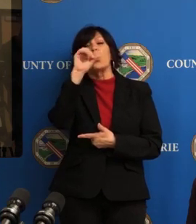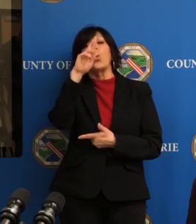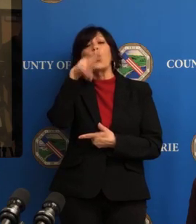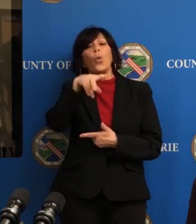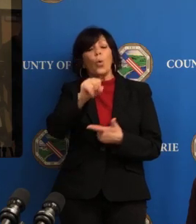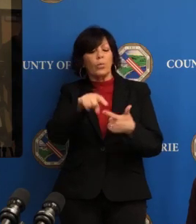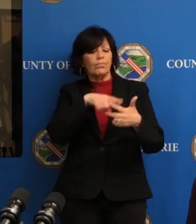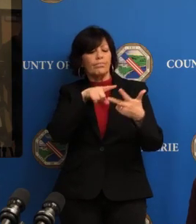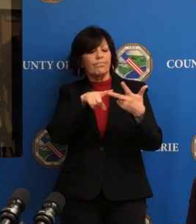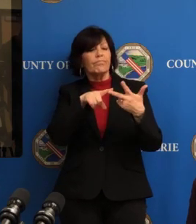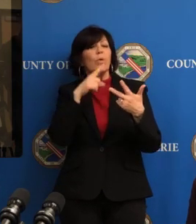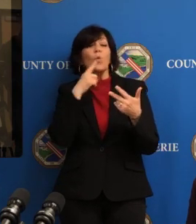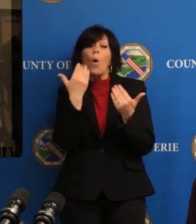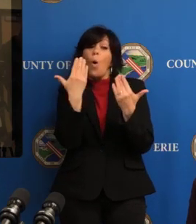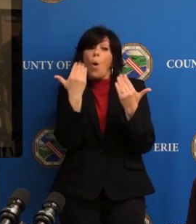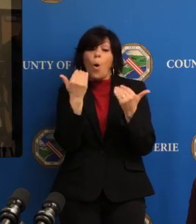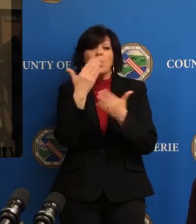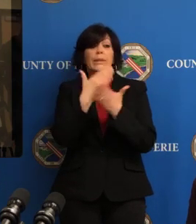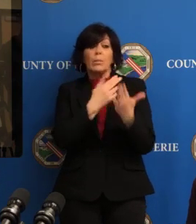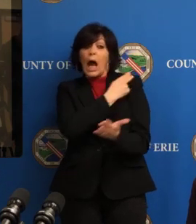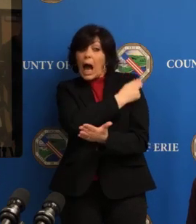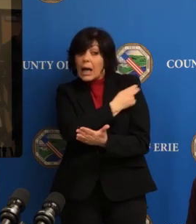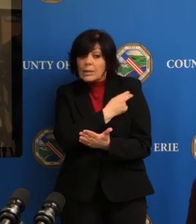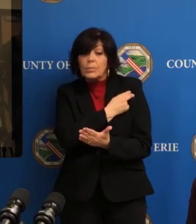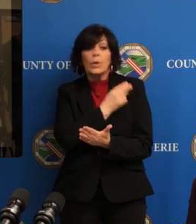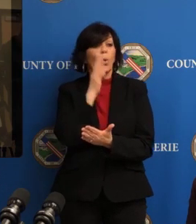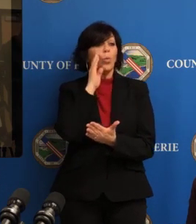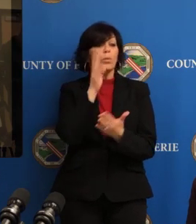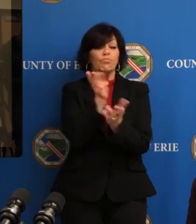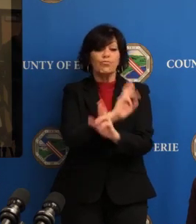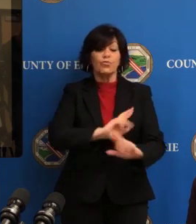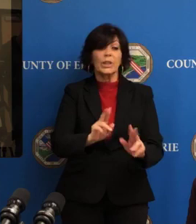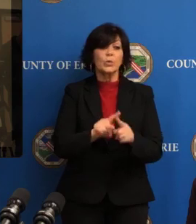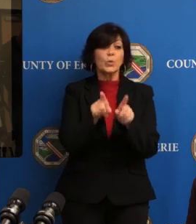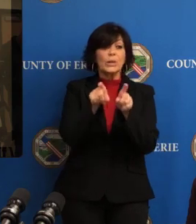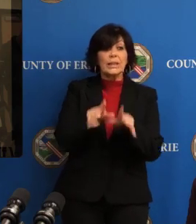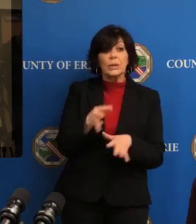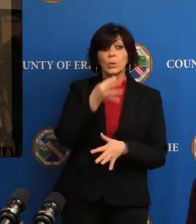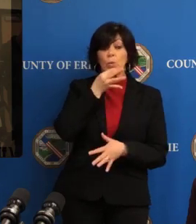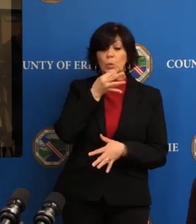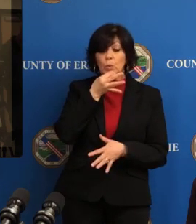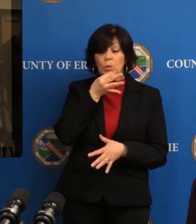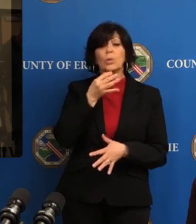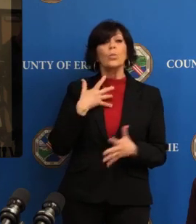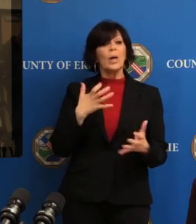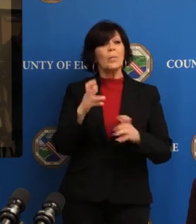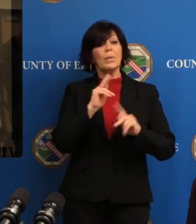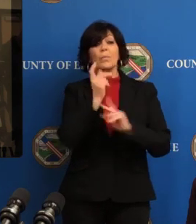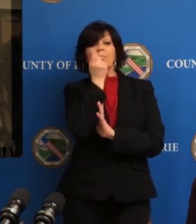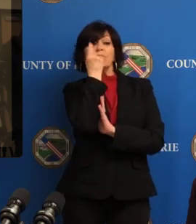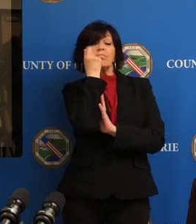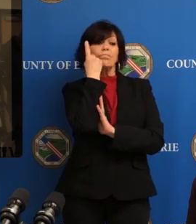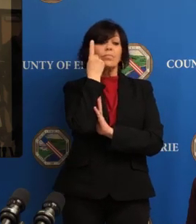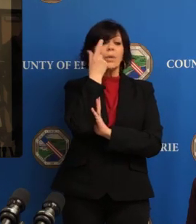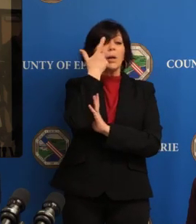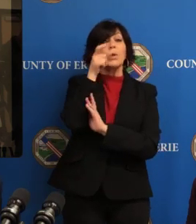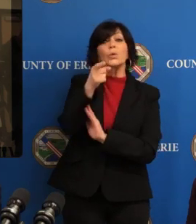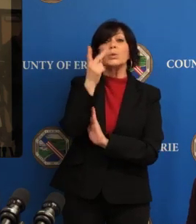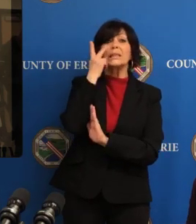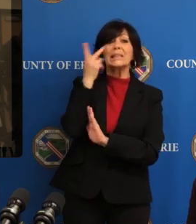now. We're hopeful that some of the hospitals, as we said, will be online any time now. So we want people to understand that just because you